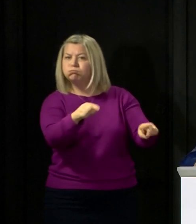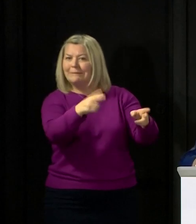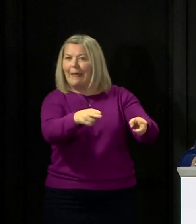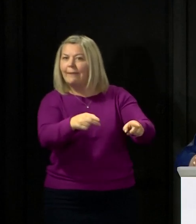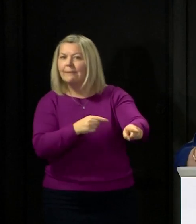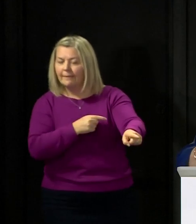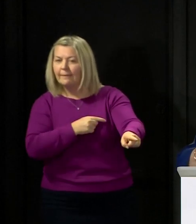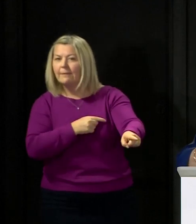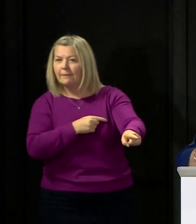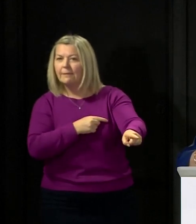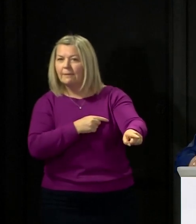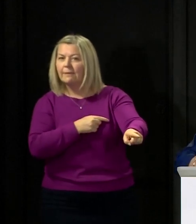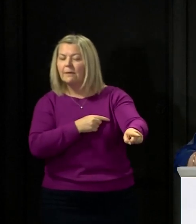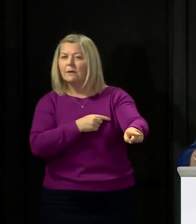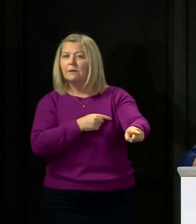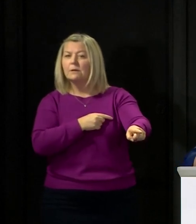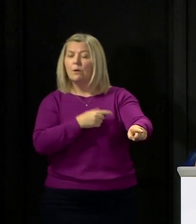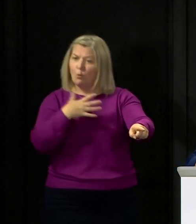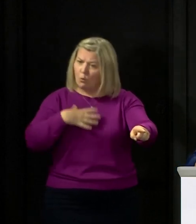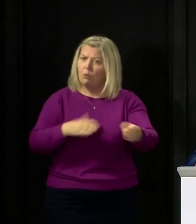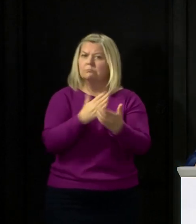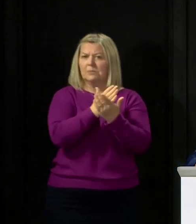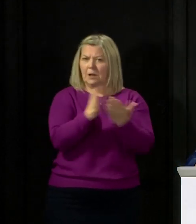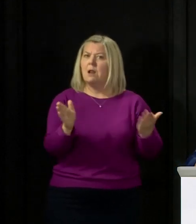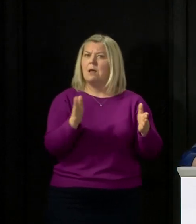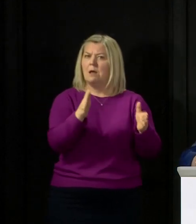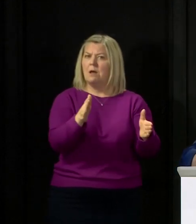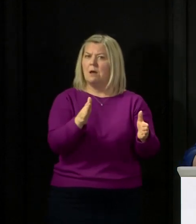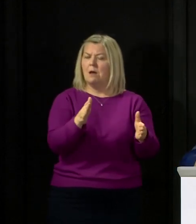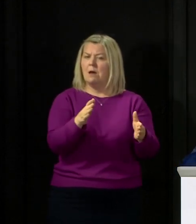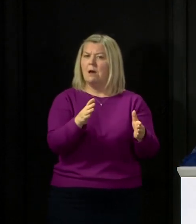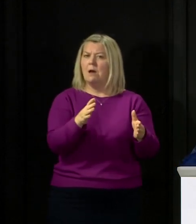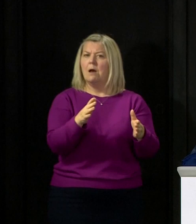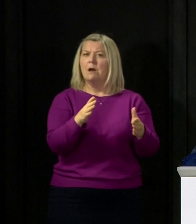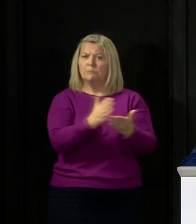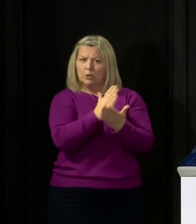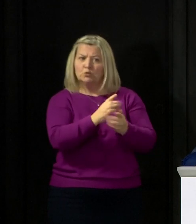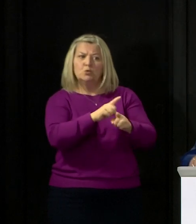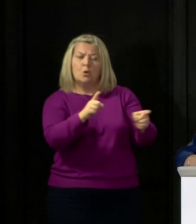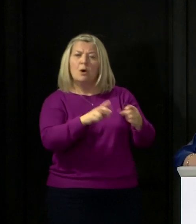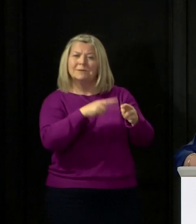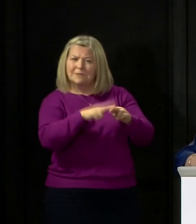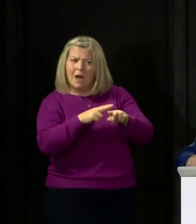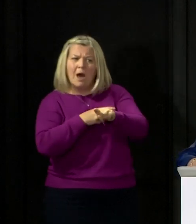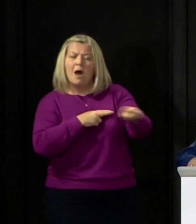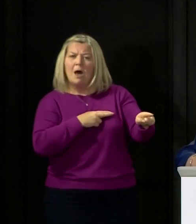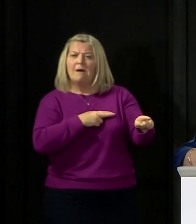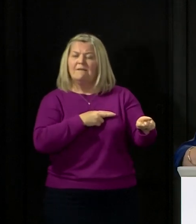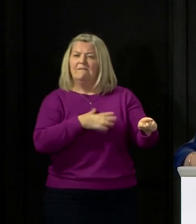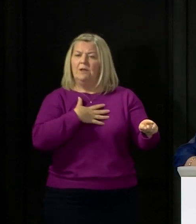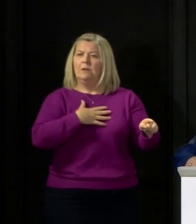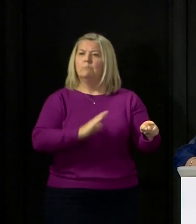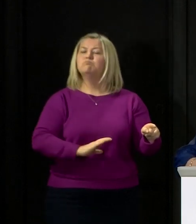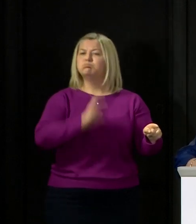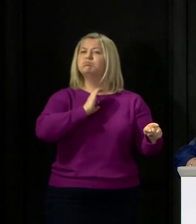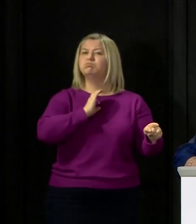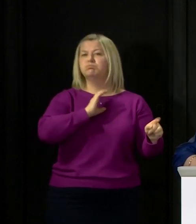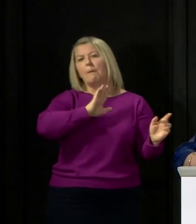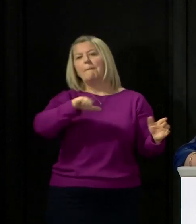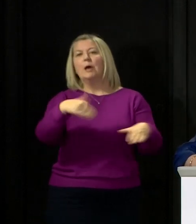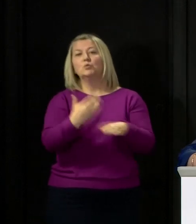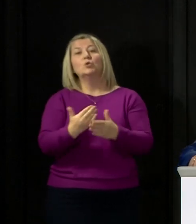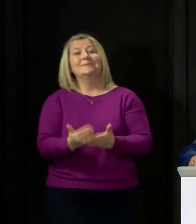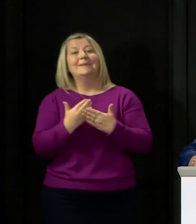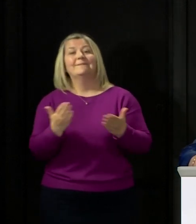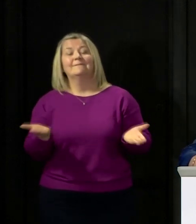we can be sure and persuade workers that it is safe for them to do so. And that has to be done in a careful way